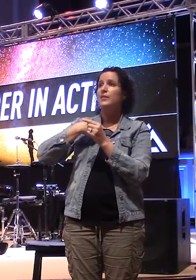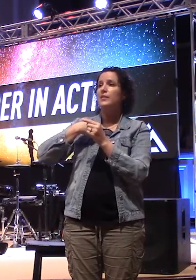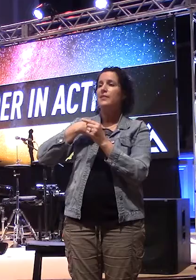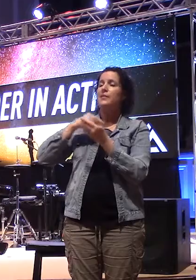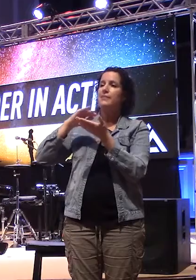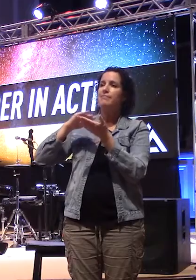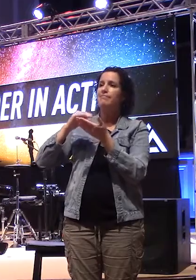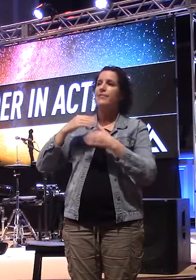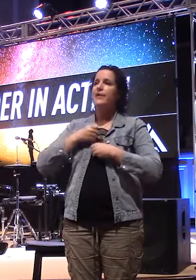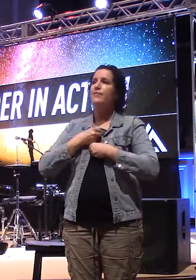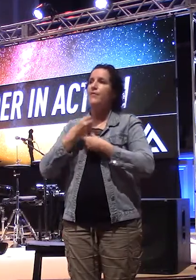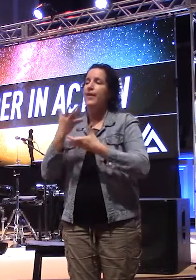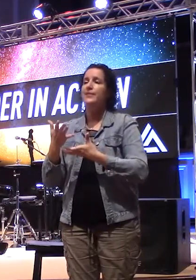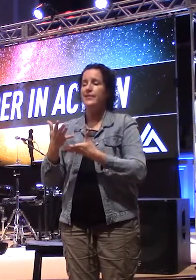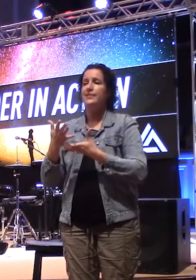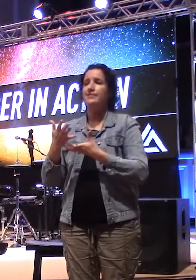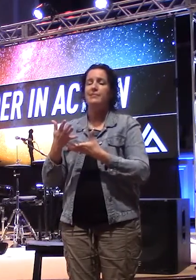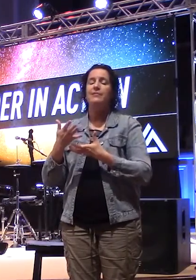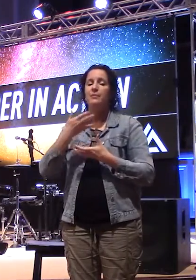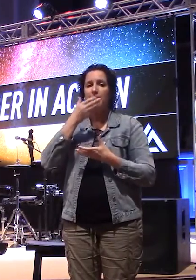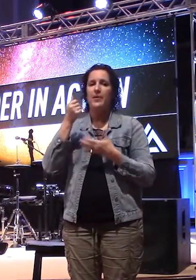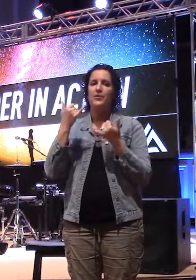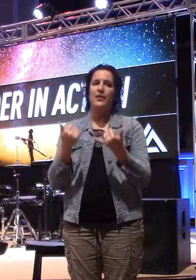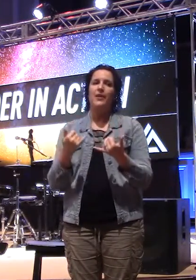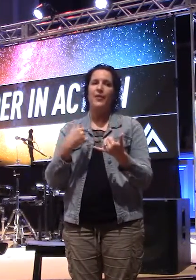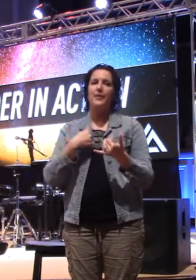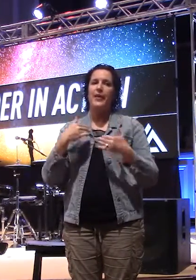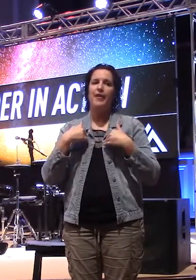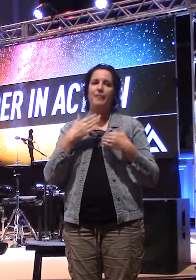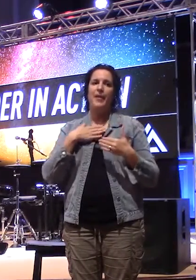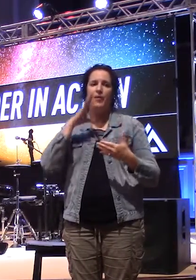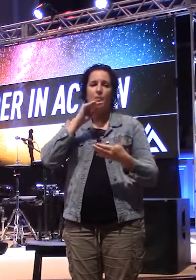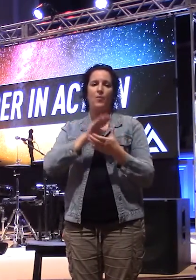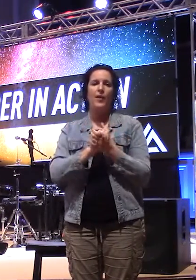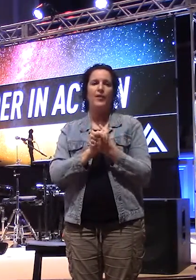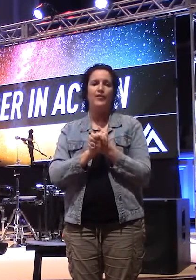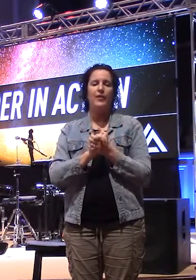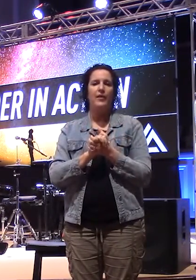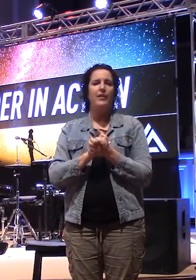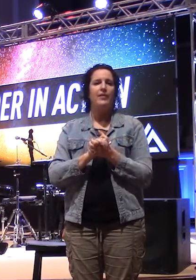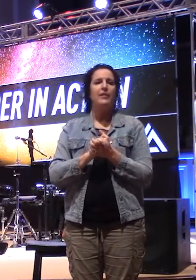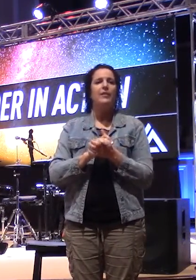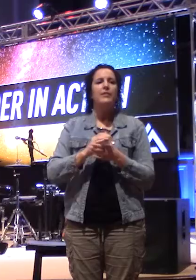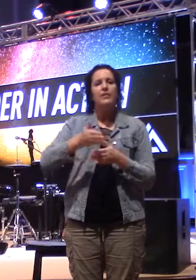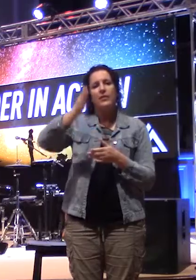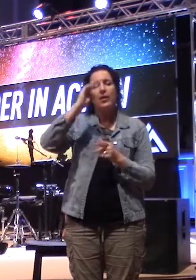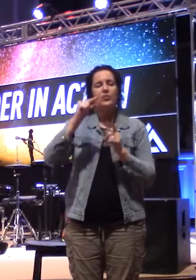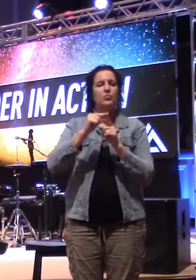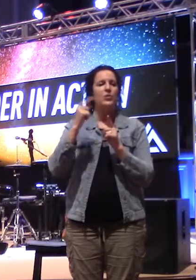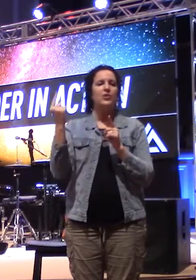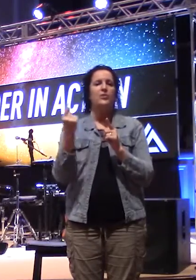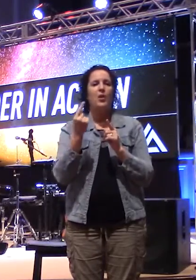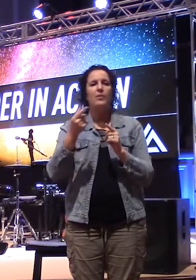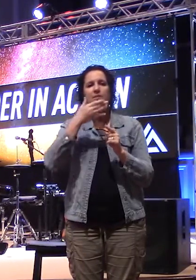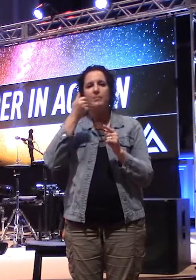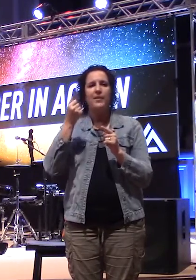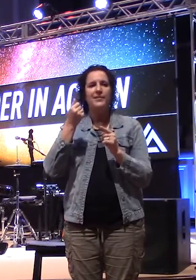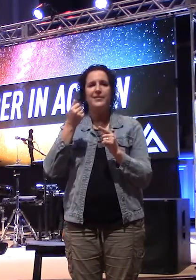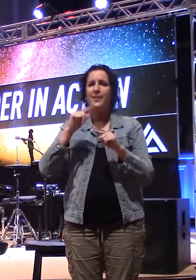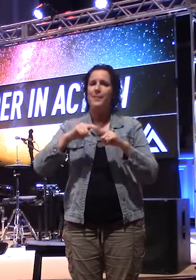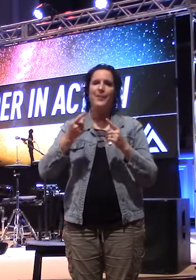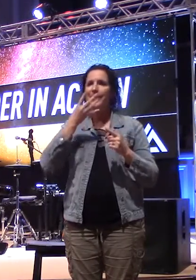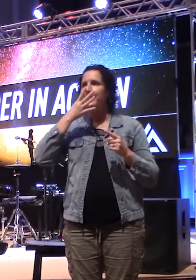always, always, always best. But we ignore it because we understand the ways of